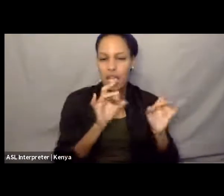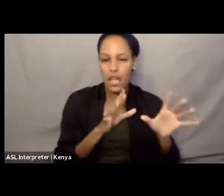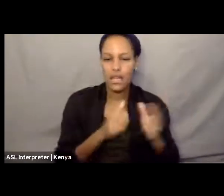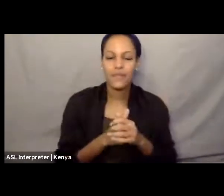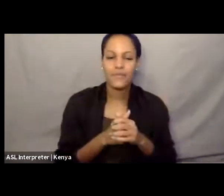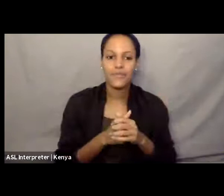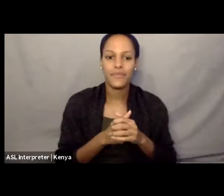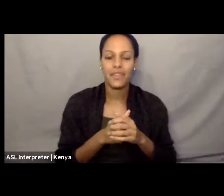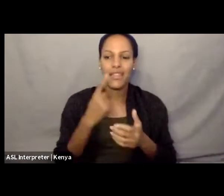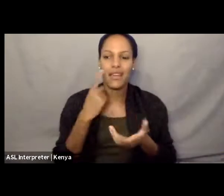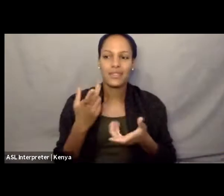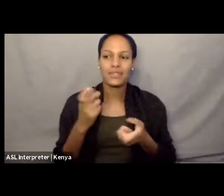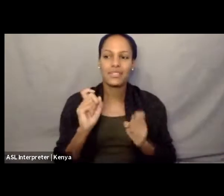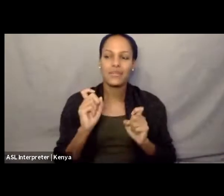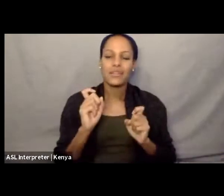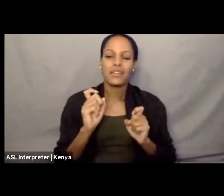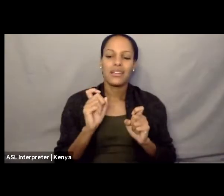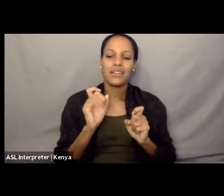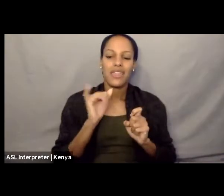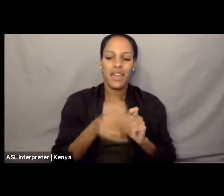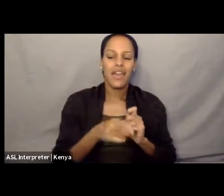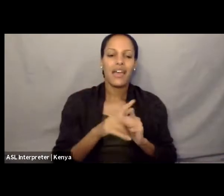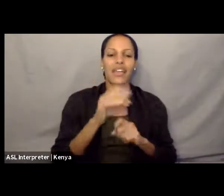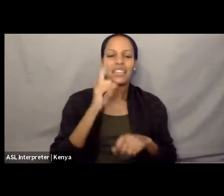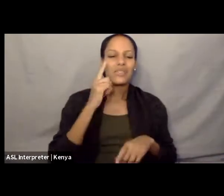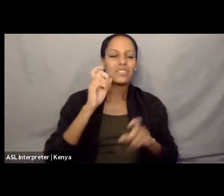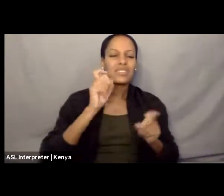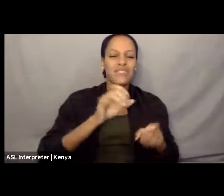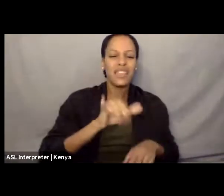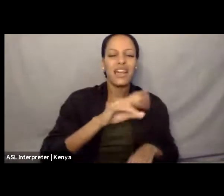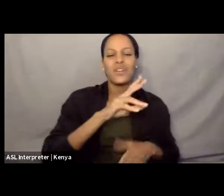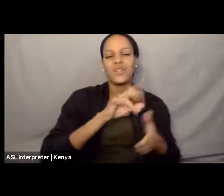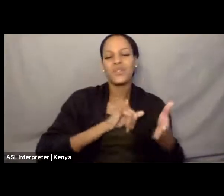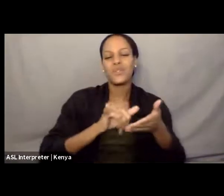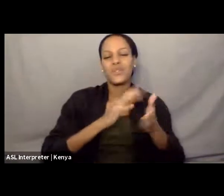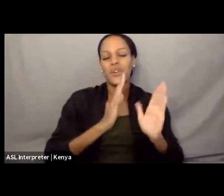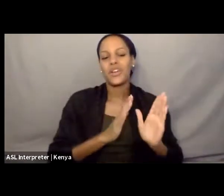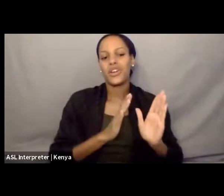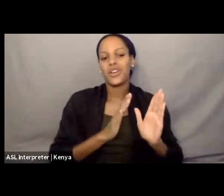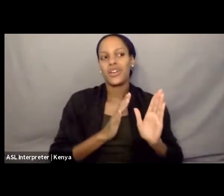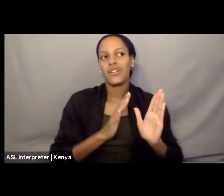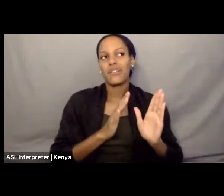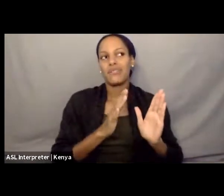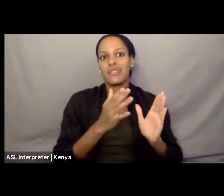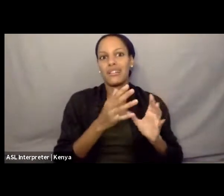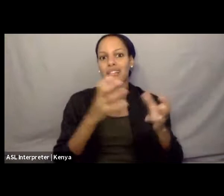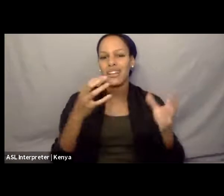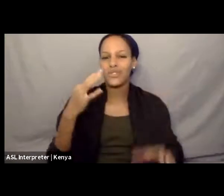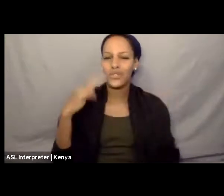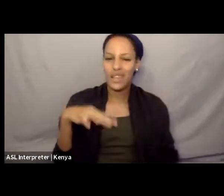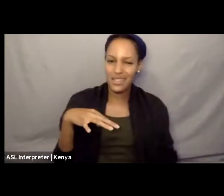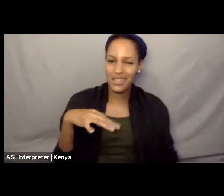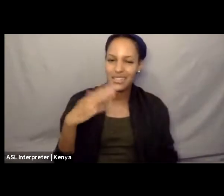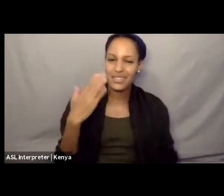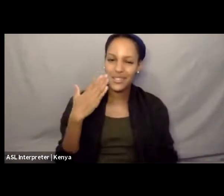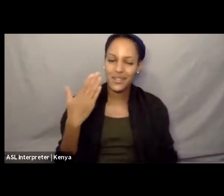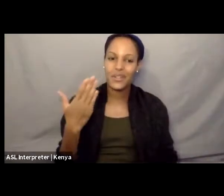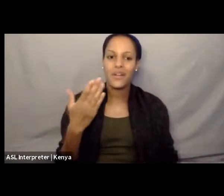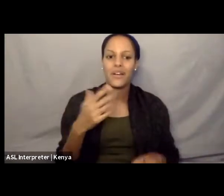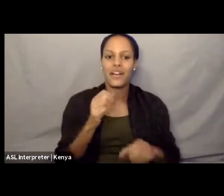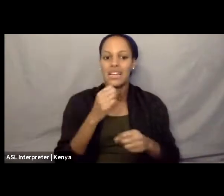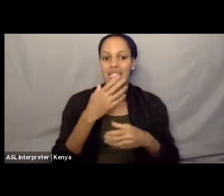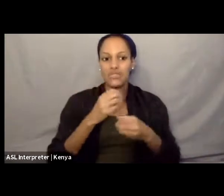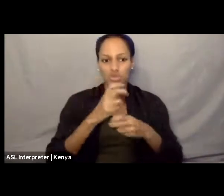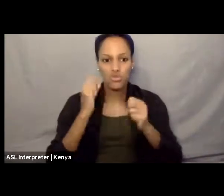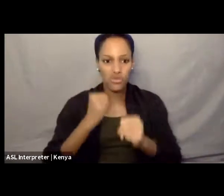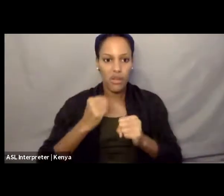thought he was giving The New Yorker too much credit. But Milt's not the only person so opinioned about The New Yorker or